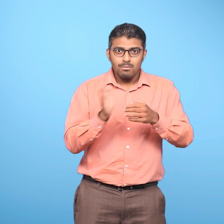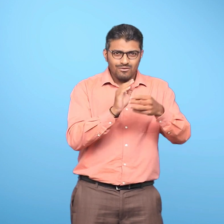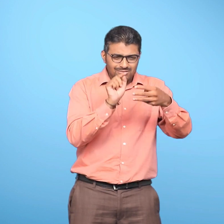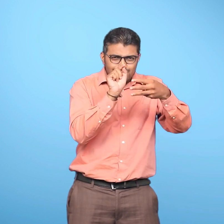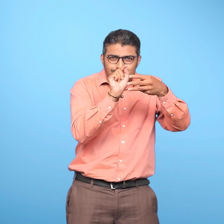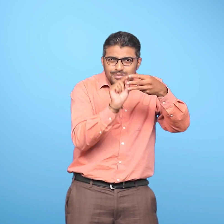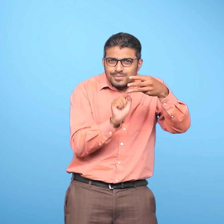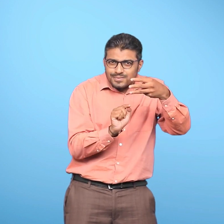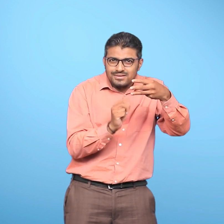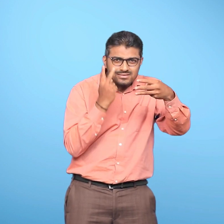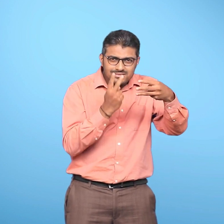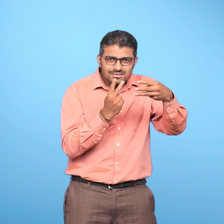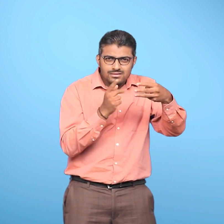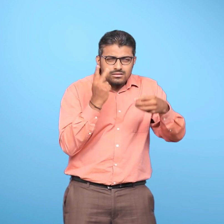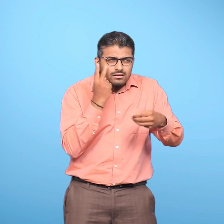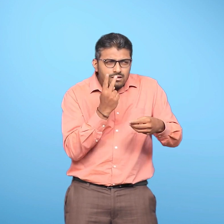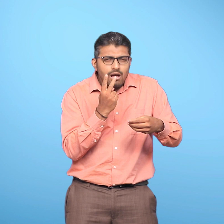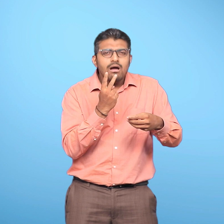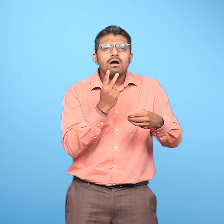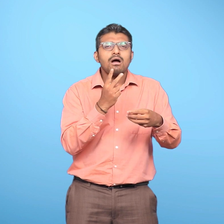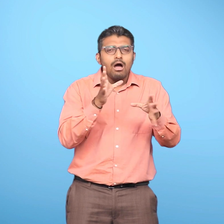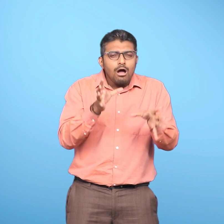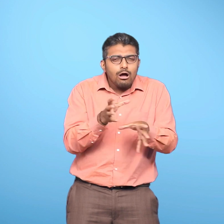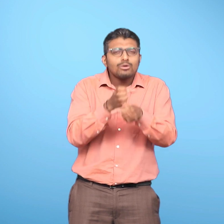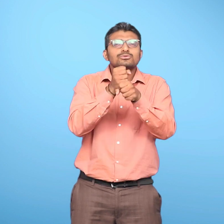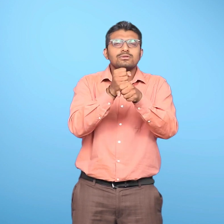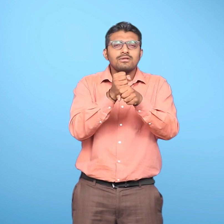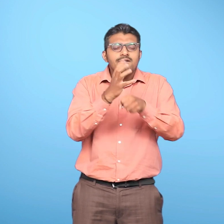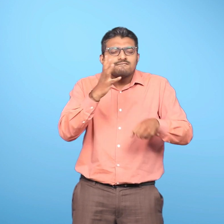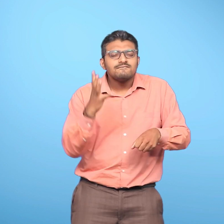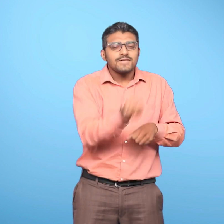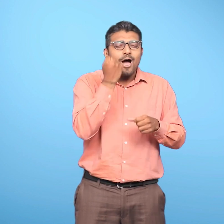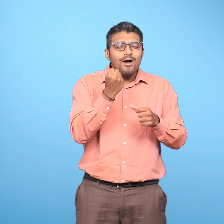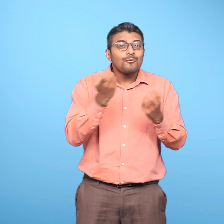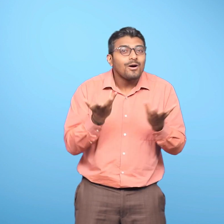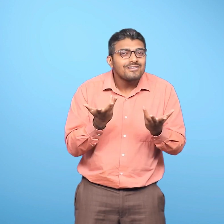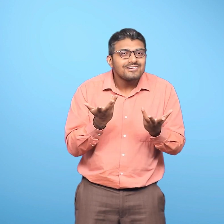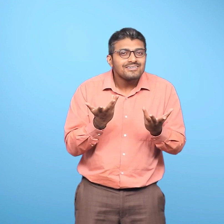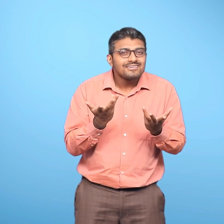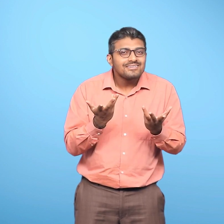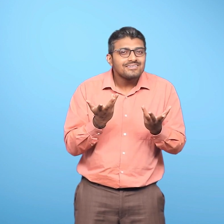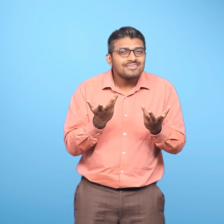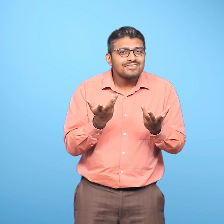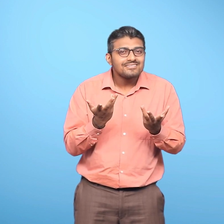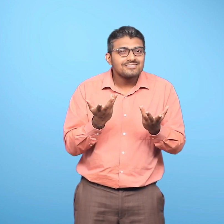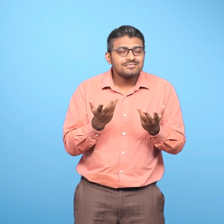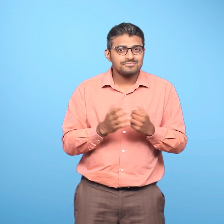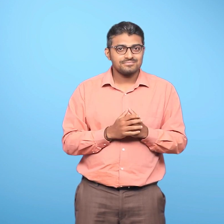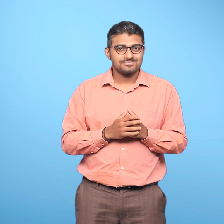In each of the three activities, is it possible to get back to the material with which we started our activity?